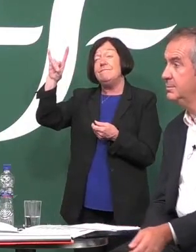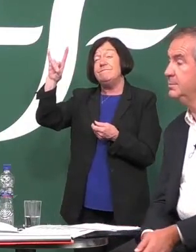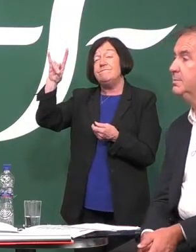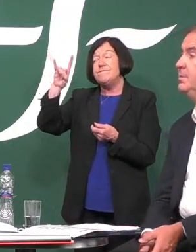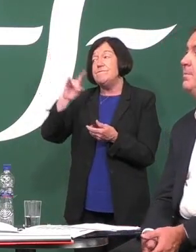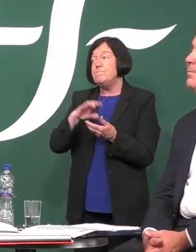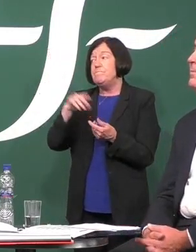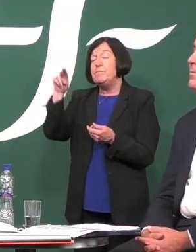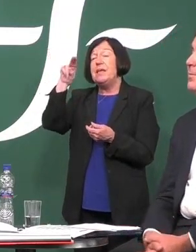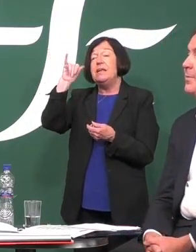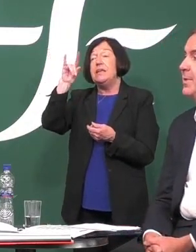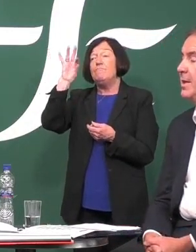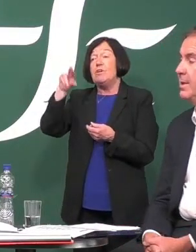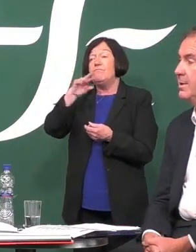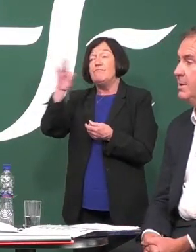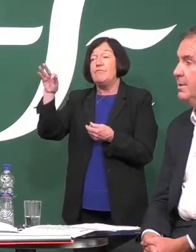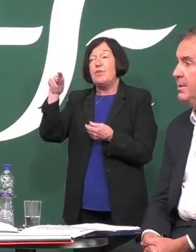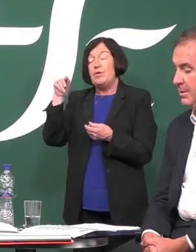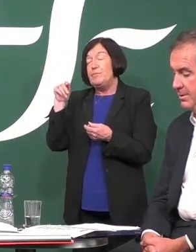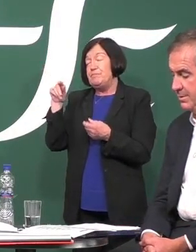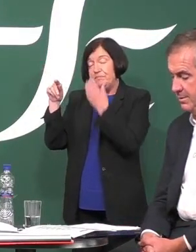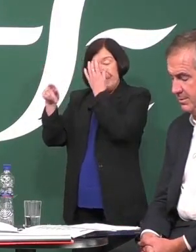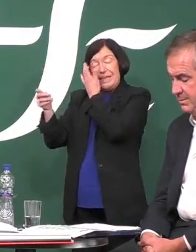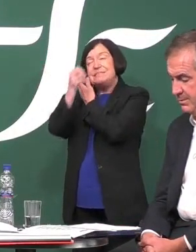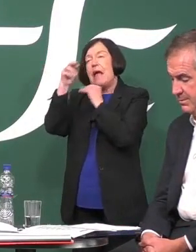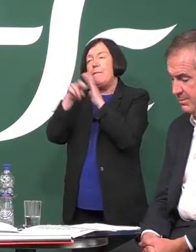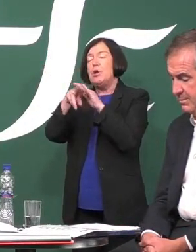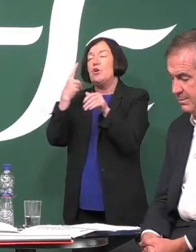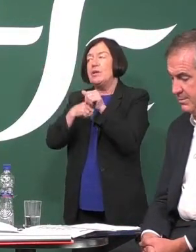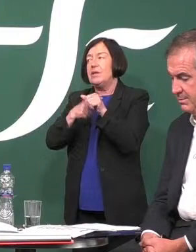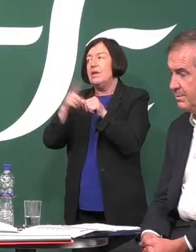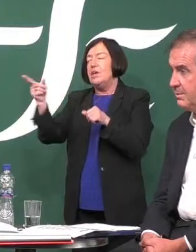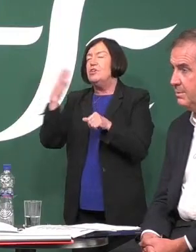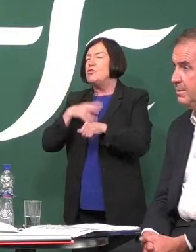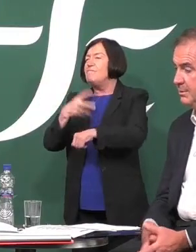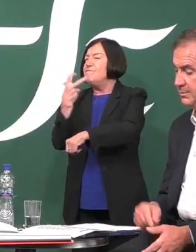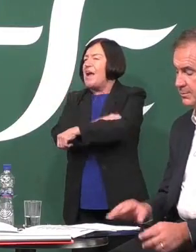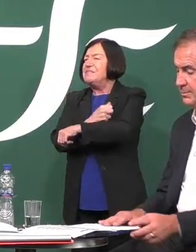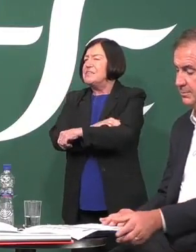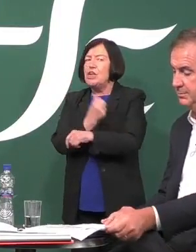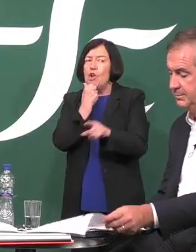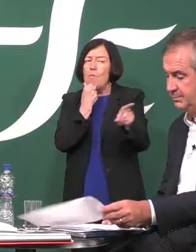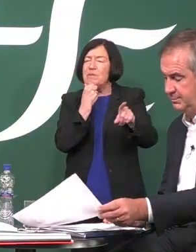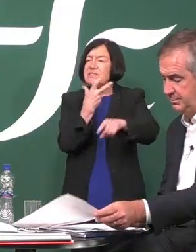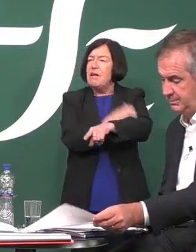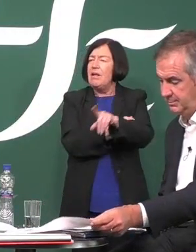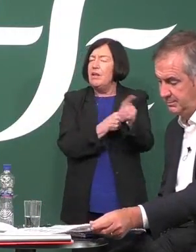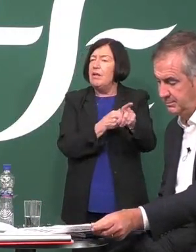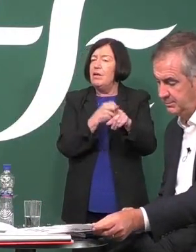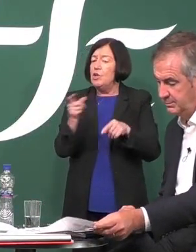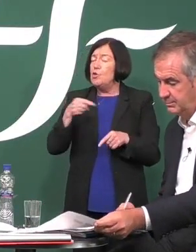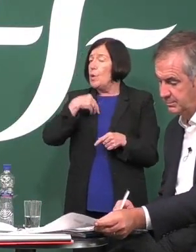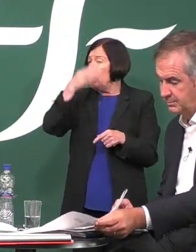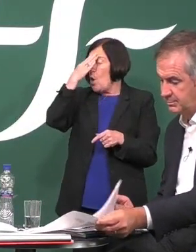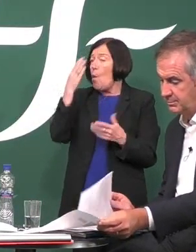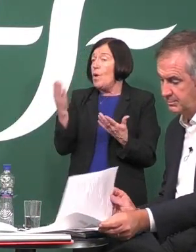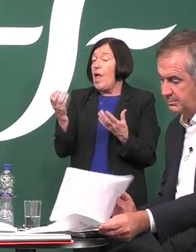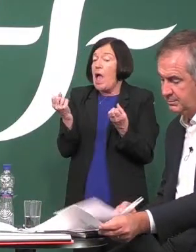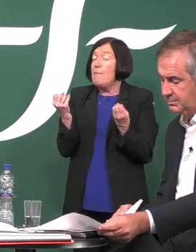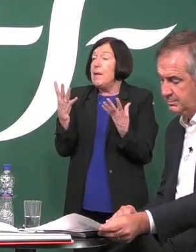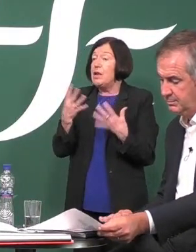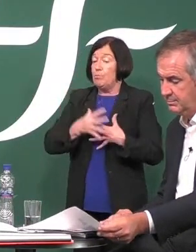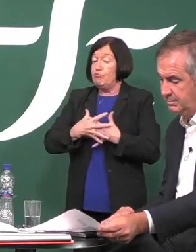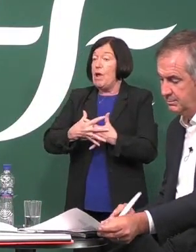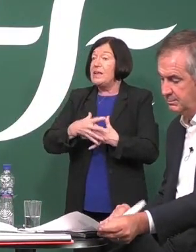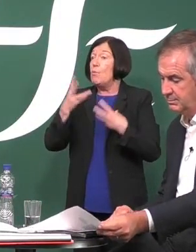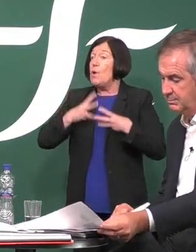Thank you. Hi, Niamh Griffin from the Examiner again. Just some vaccine numbers, Damien, if you could please. Do we know how many